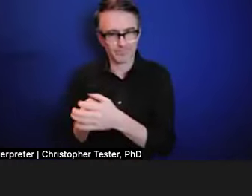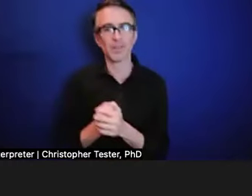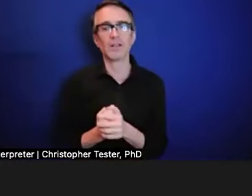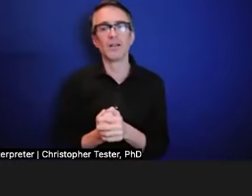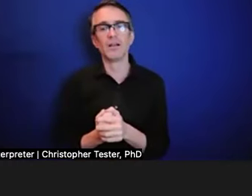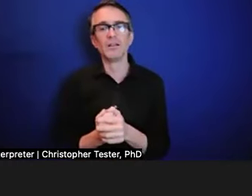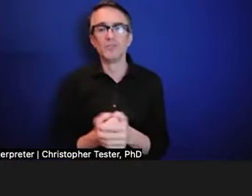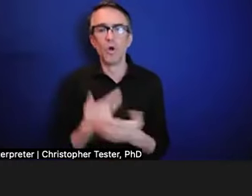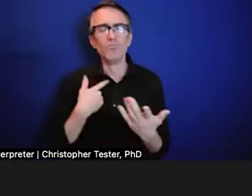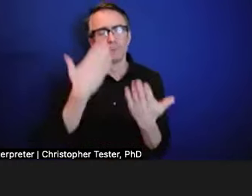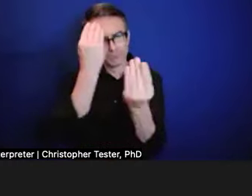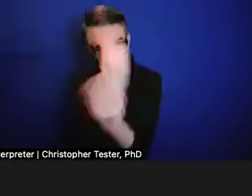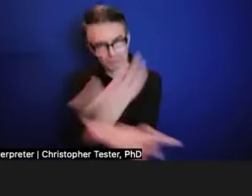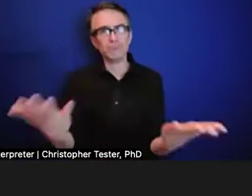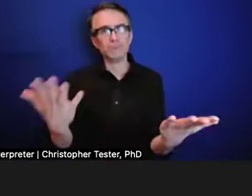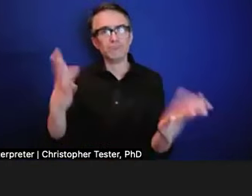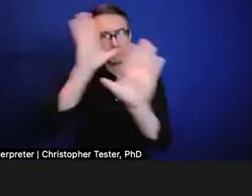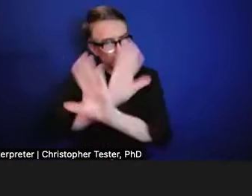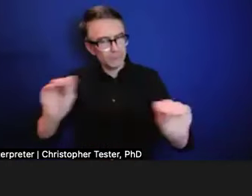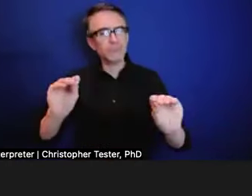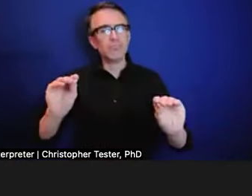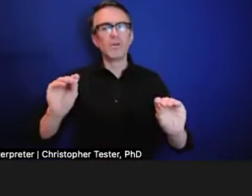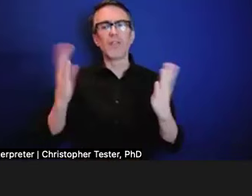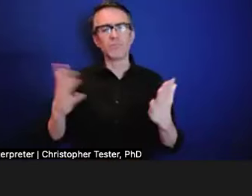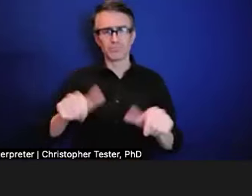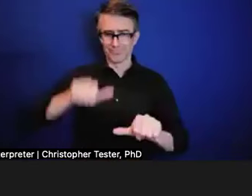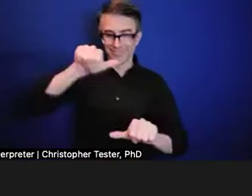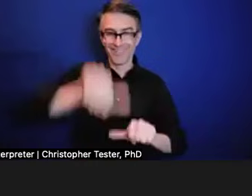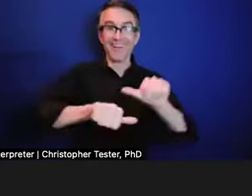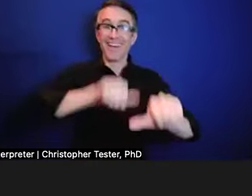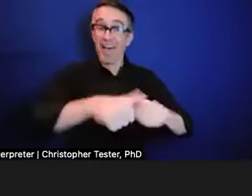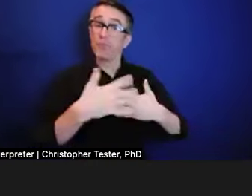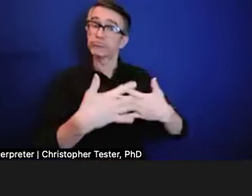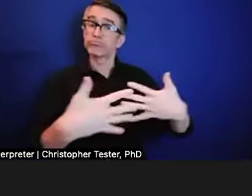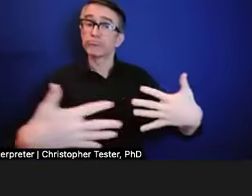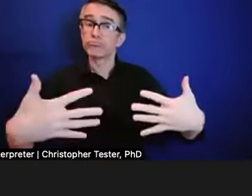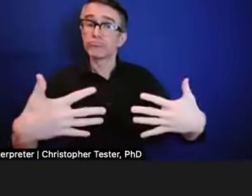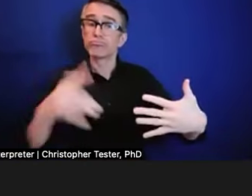that we meet at a time when disability inclusion is under immense strain.